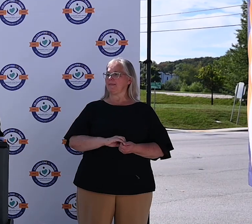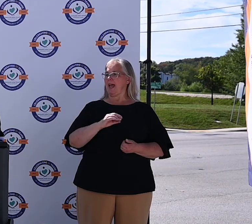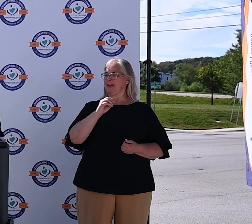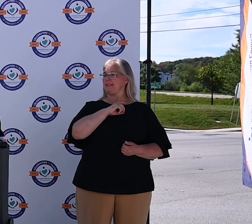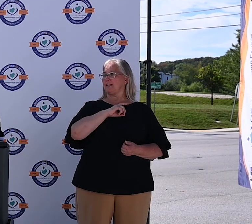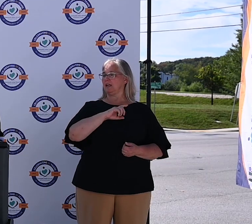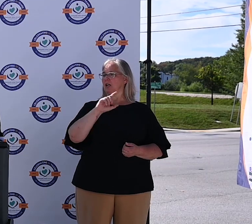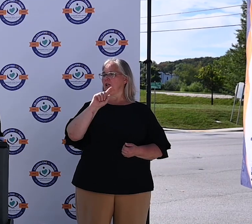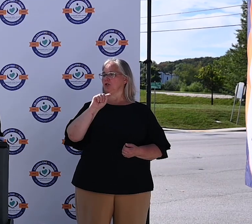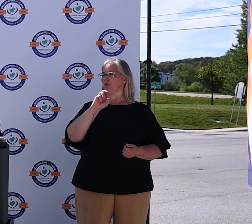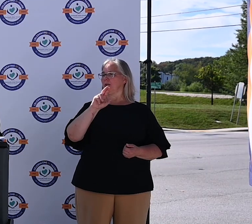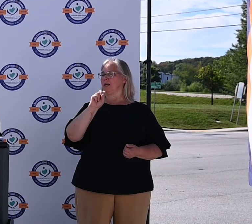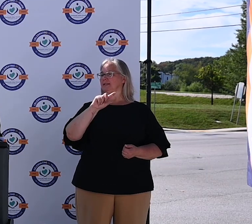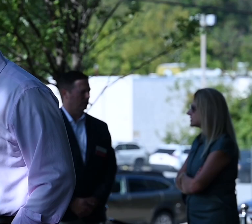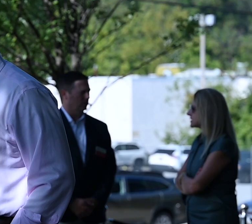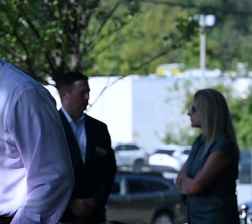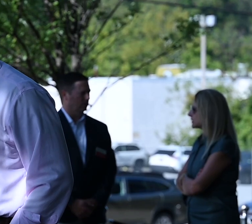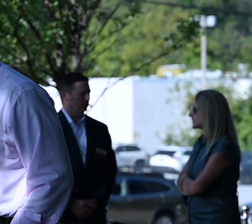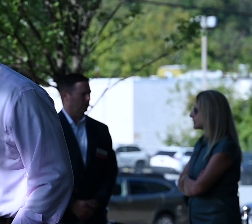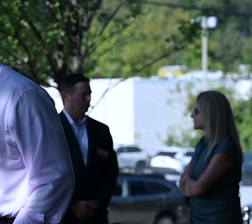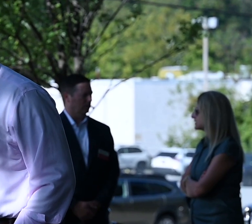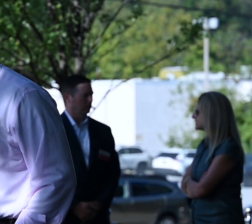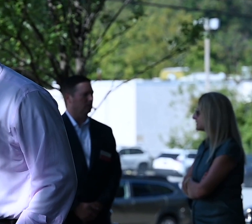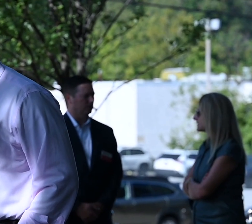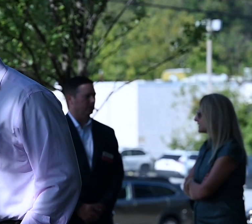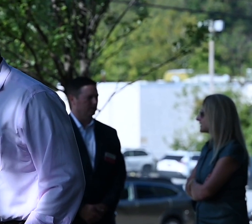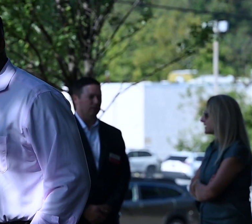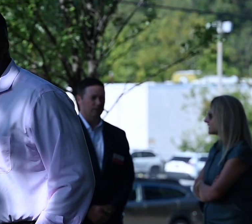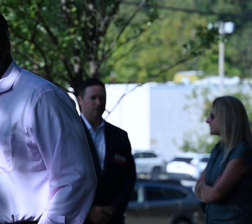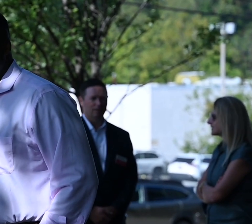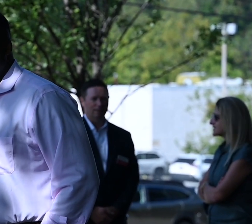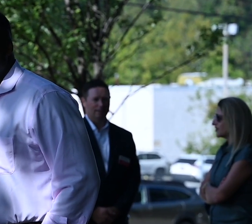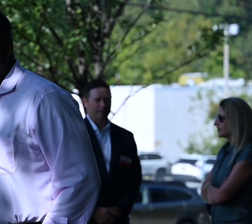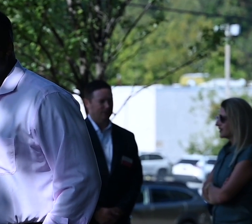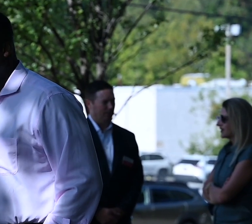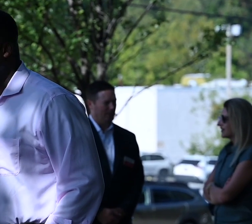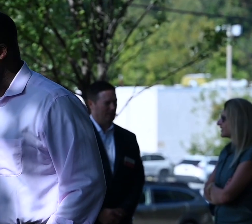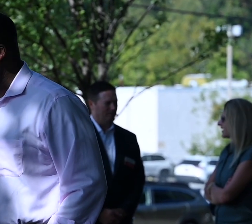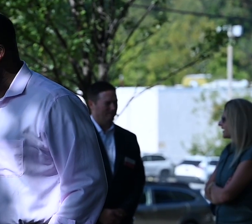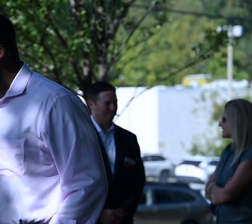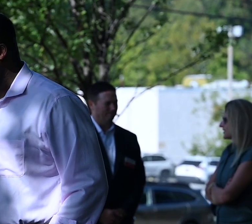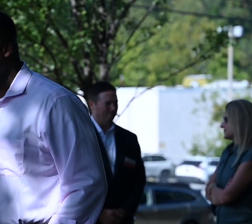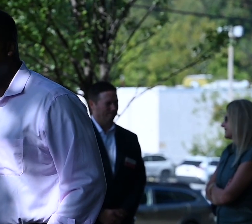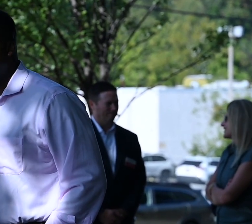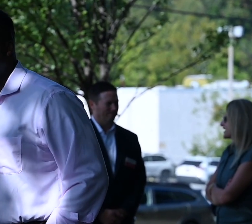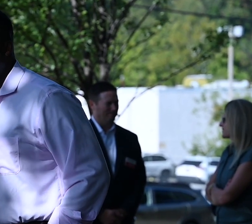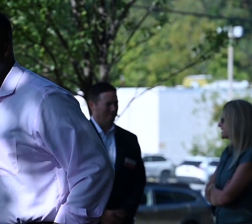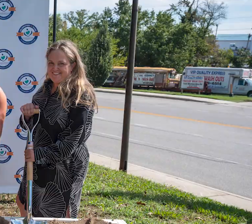and Delegate Teresa. From our Howard County Council, we have our esteemed County Executive, Dr. Calvin